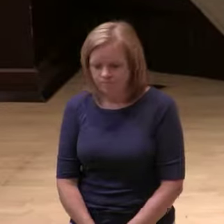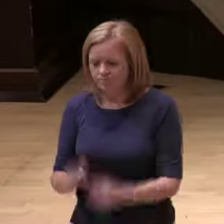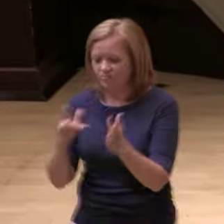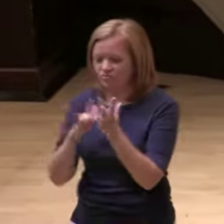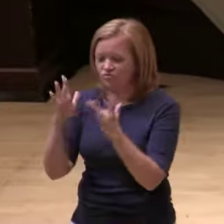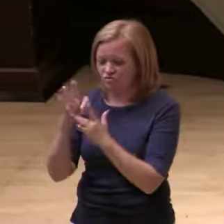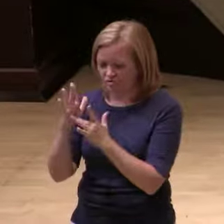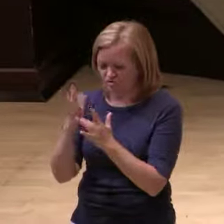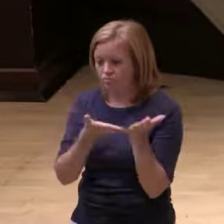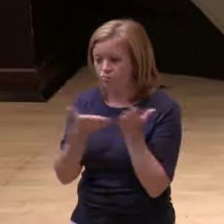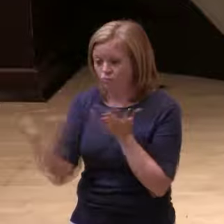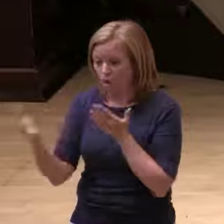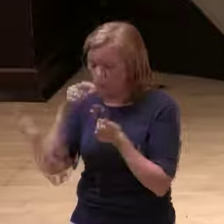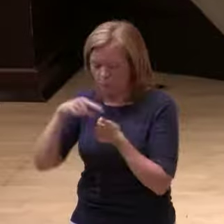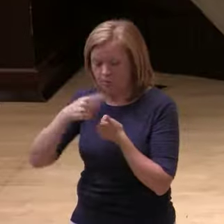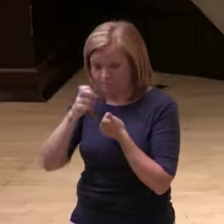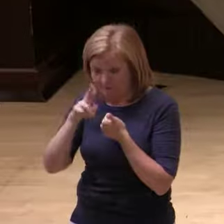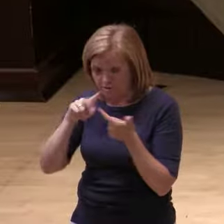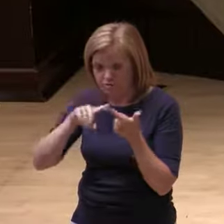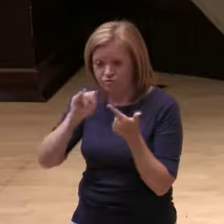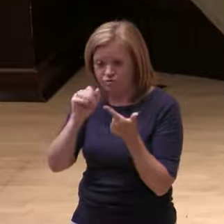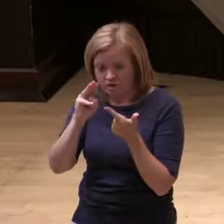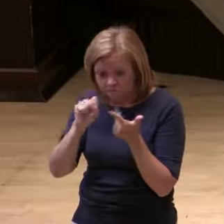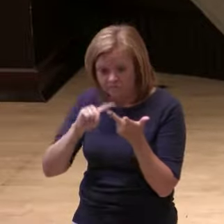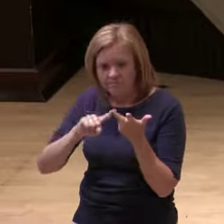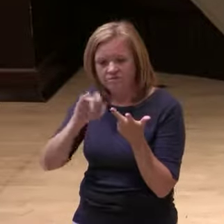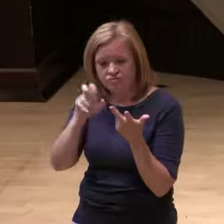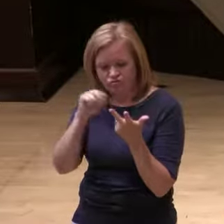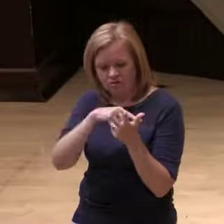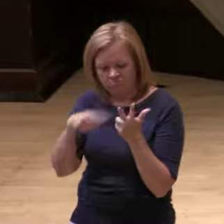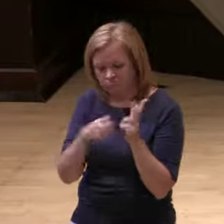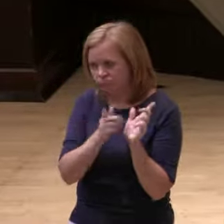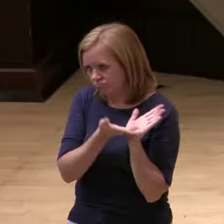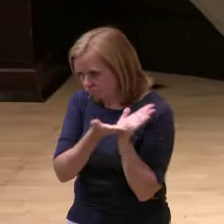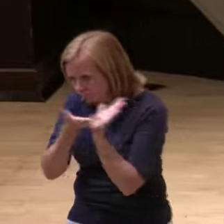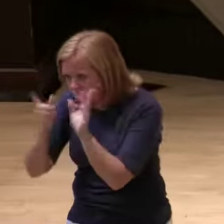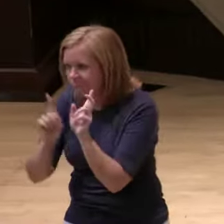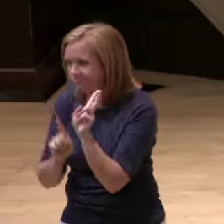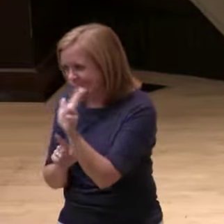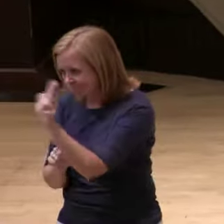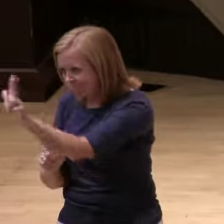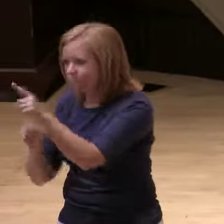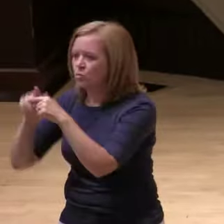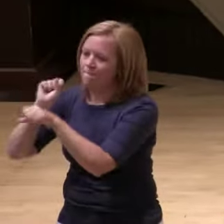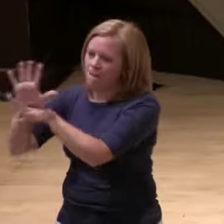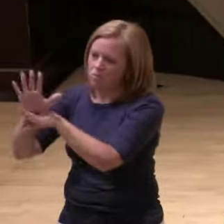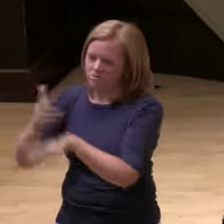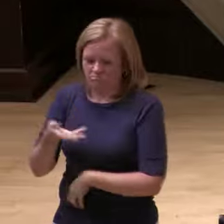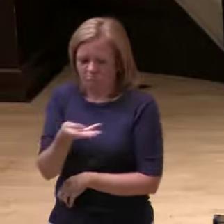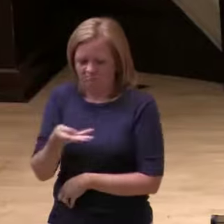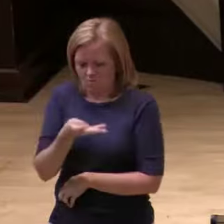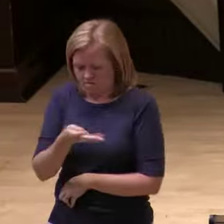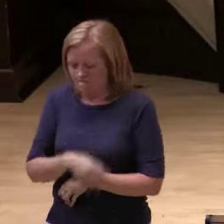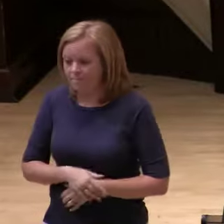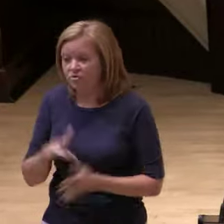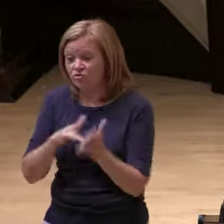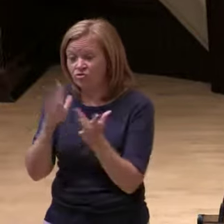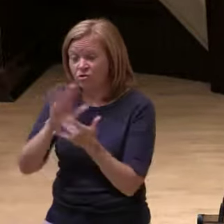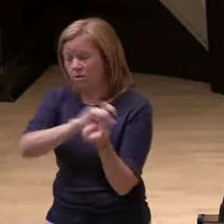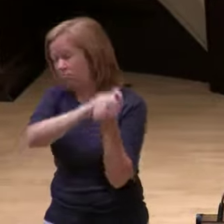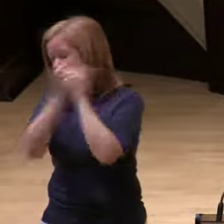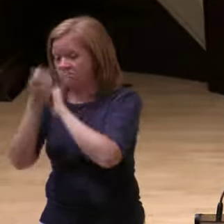Jesus took Peter, James, and his brother John and led them up a high mountain by themselves. And he was transfigured before